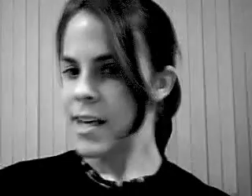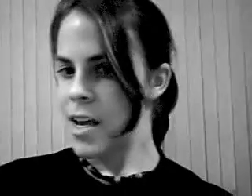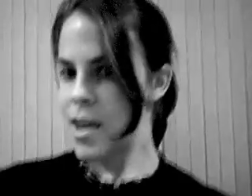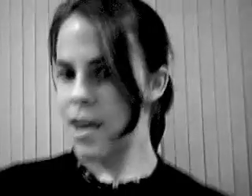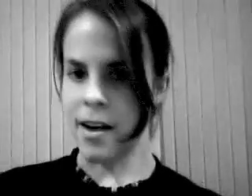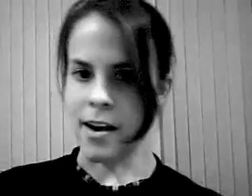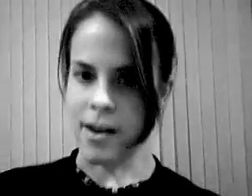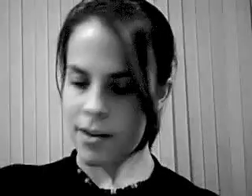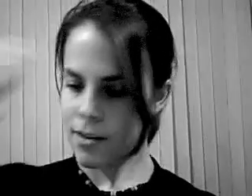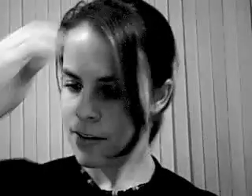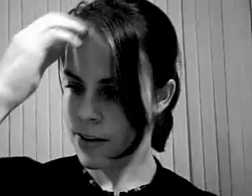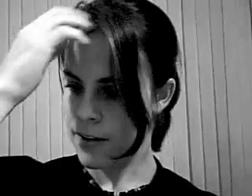Yeah.